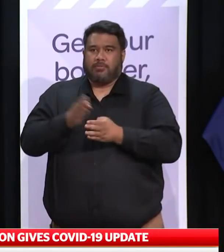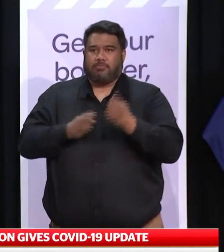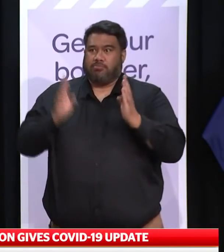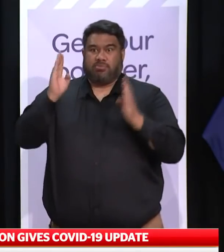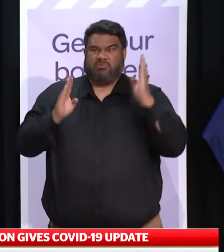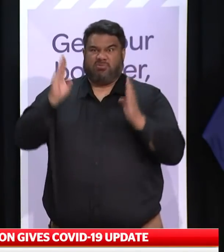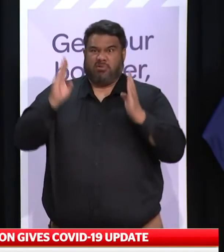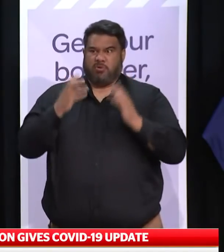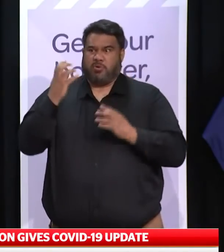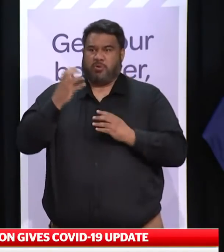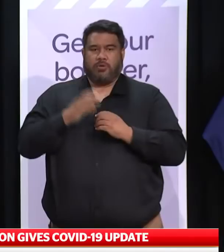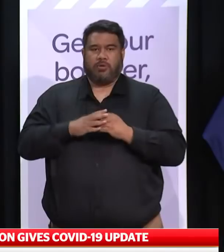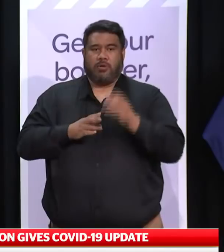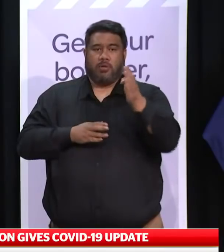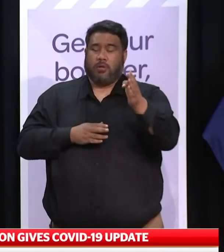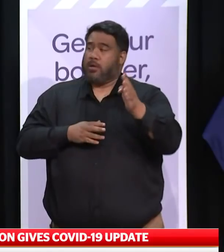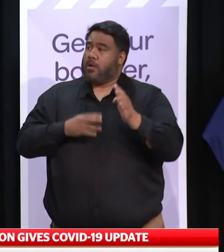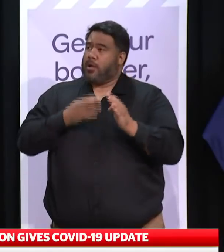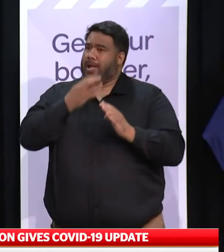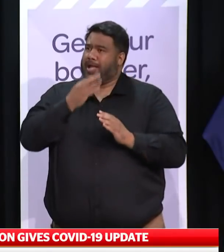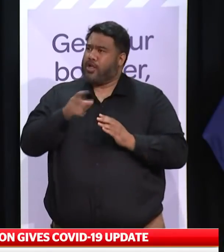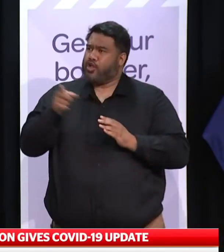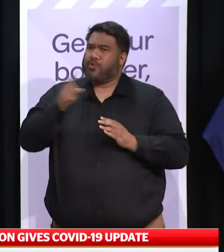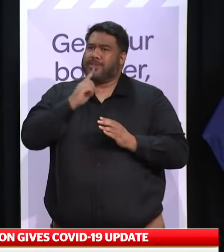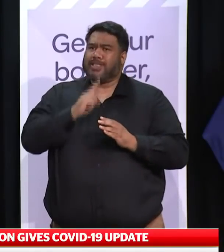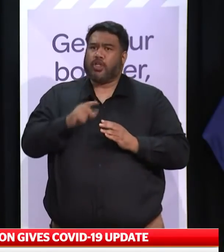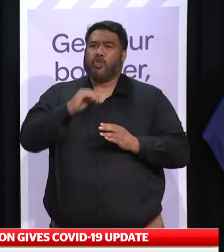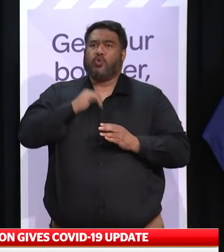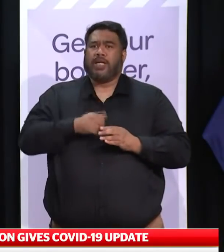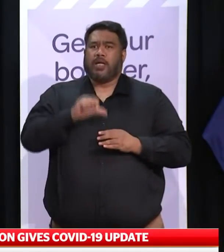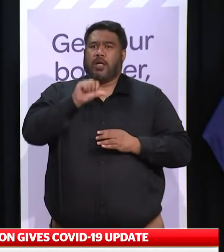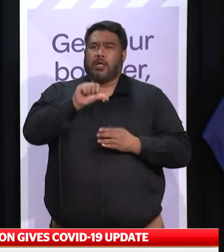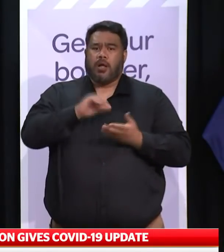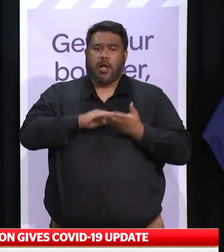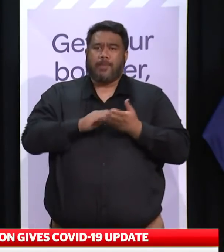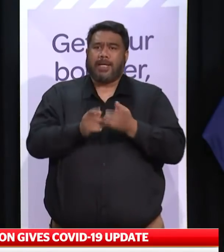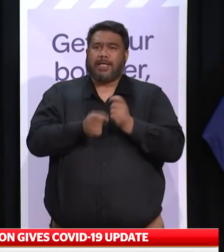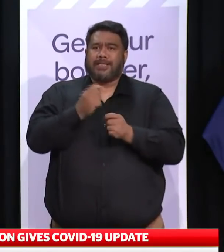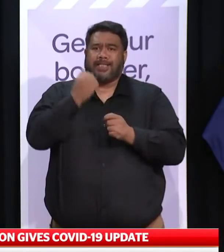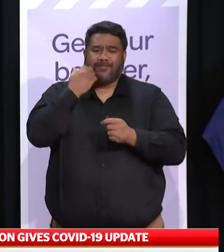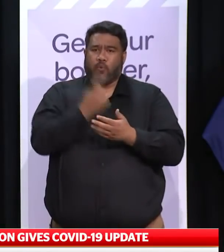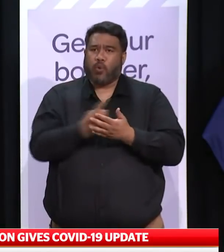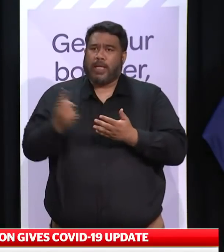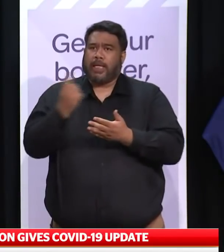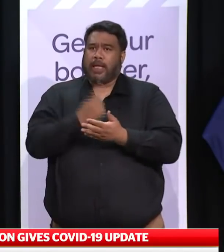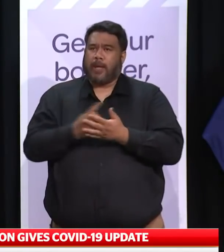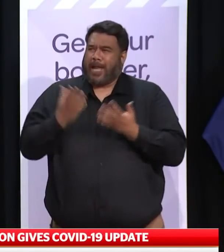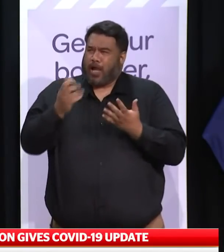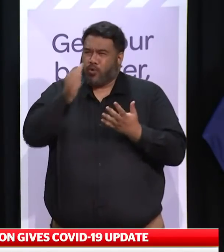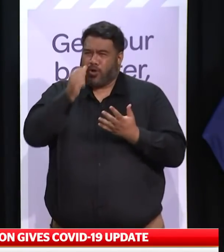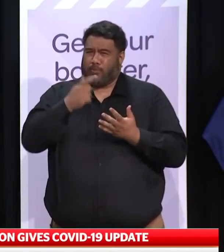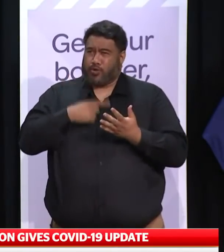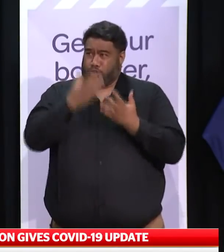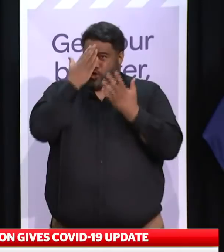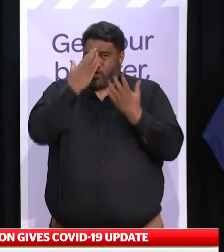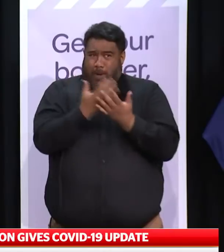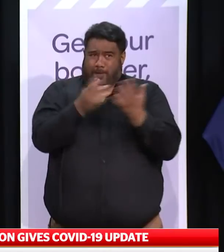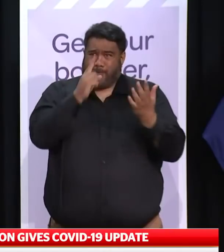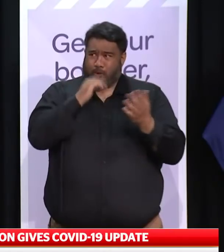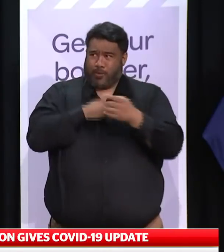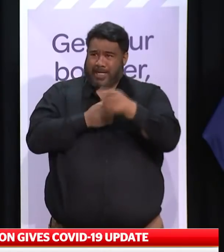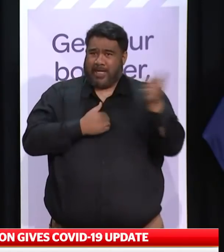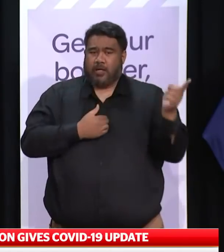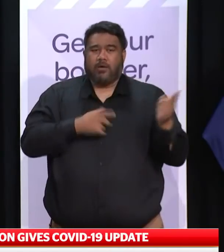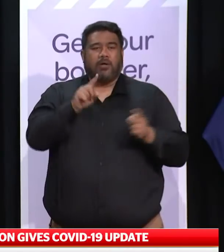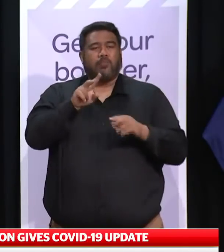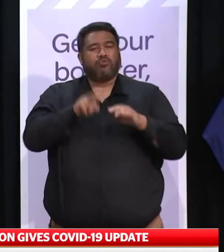How have you modelled that you need 9 million tests a week if you don't know how many workers will be needing them? That's the model. It will be based on a